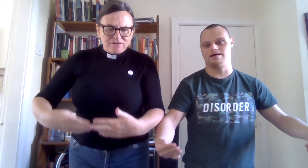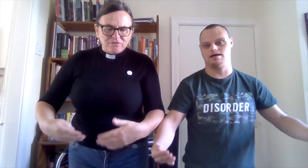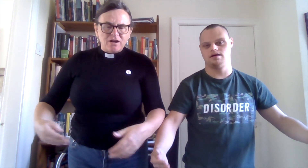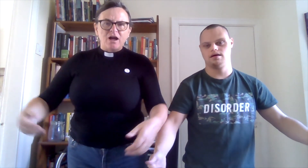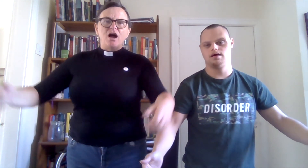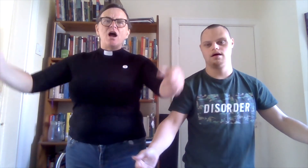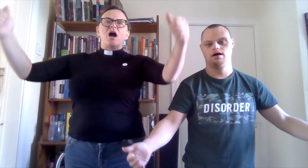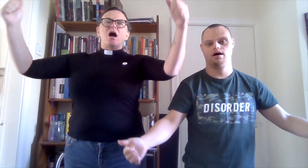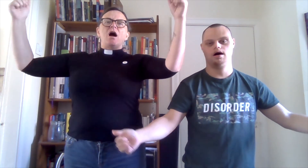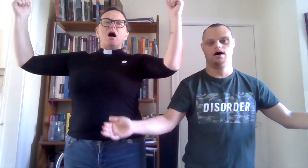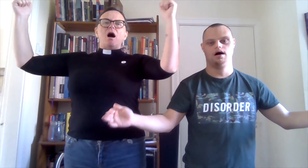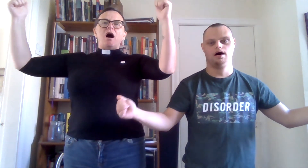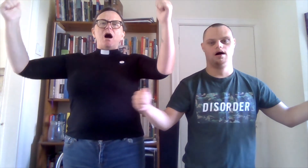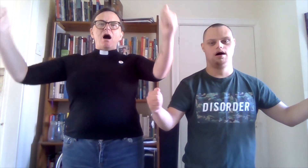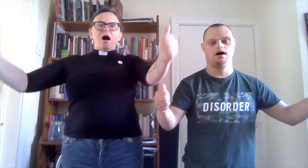For thine is the kingdom, the power, and the glory forever and ever.